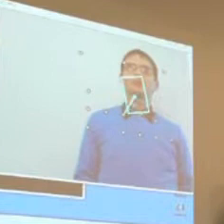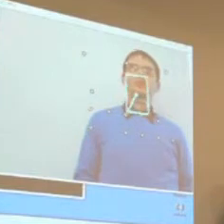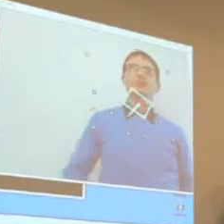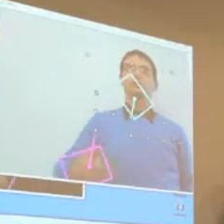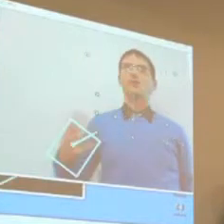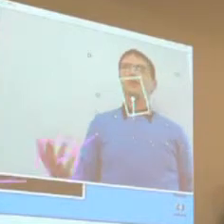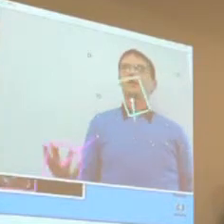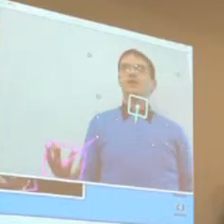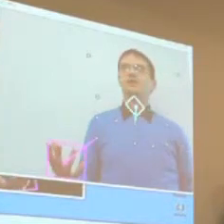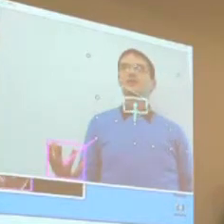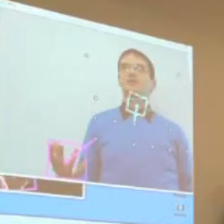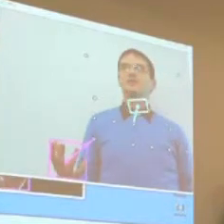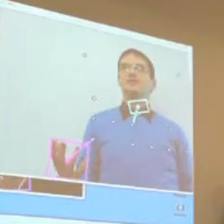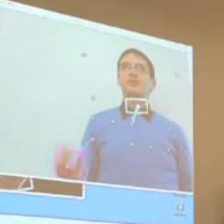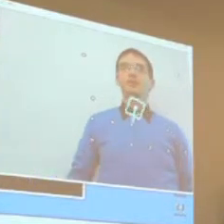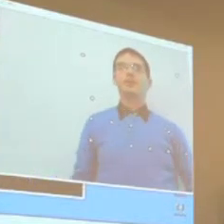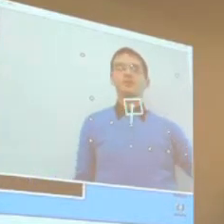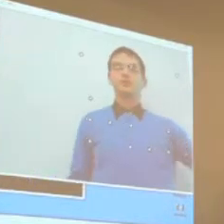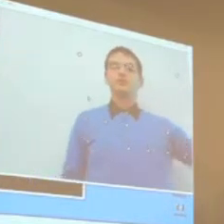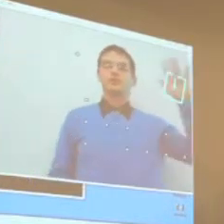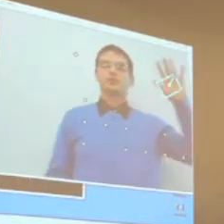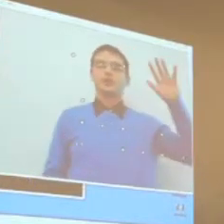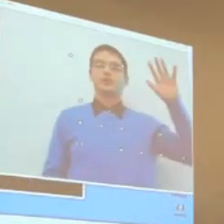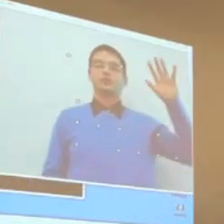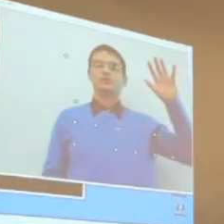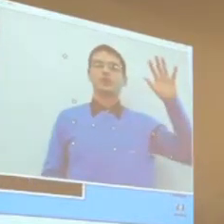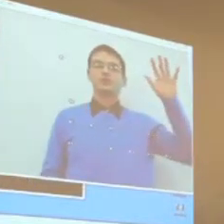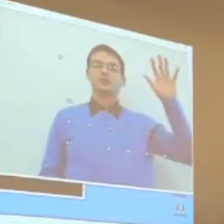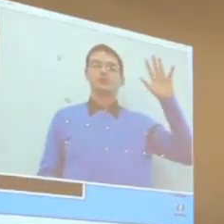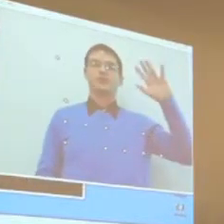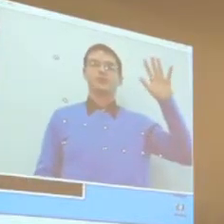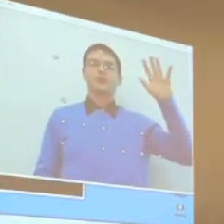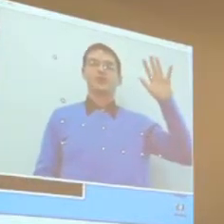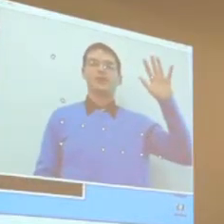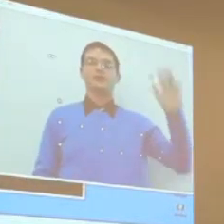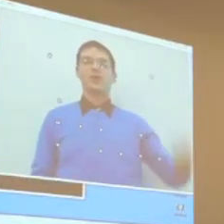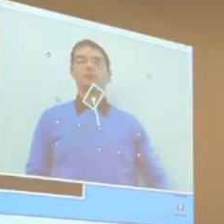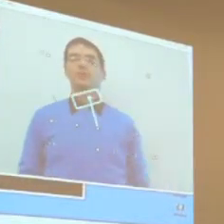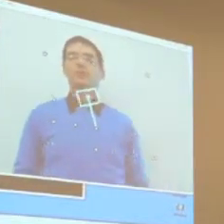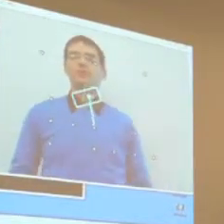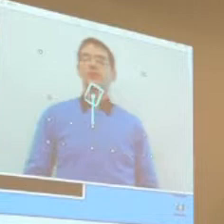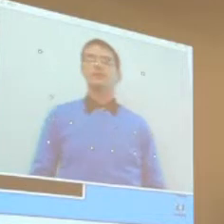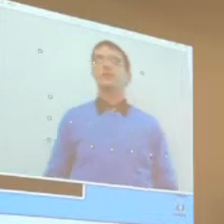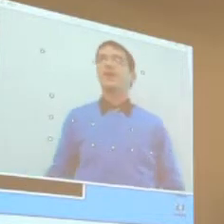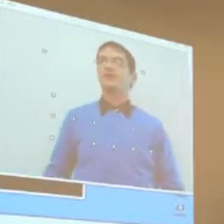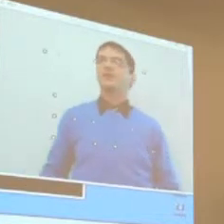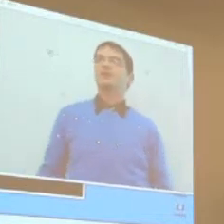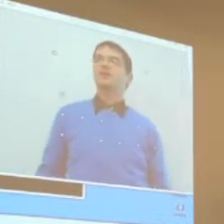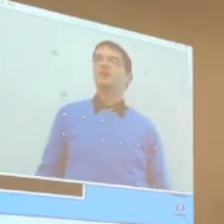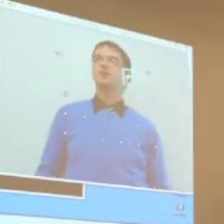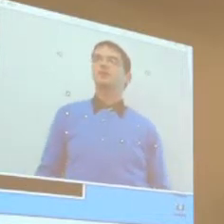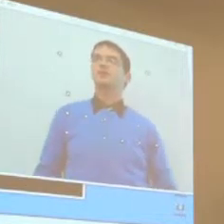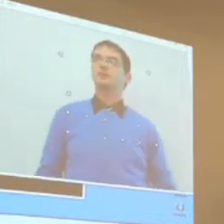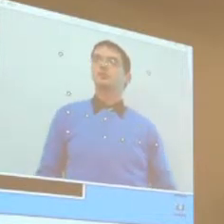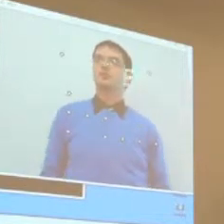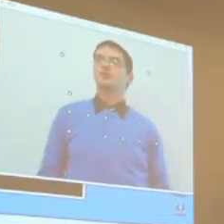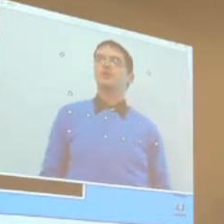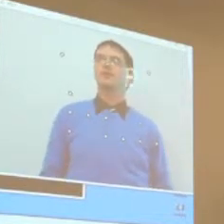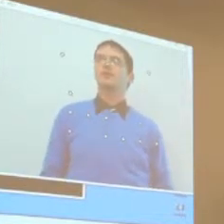if you're left-handed then you might do your hello gesture um up on the left hand side as opposed to the right the